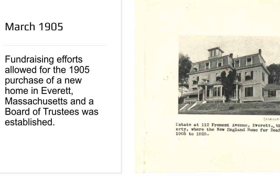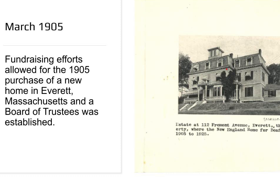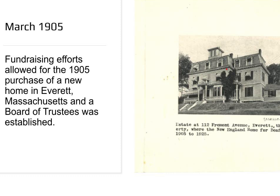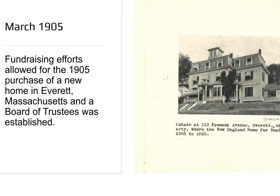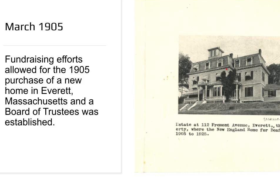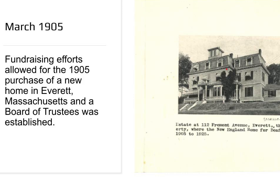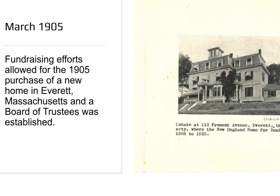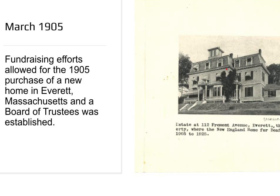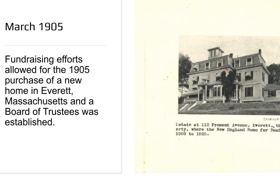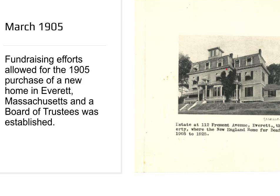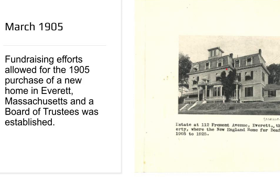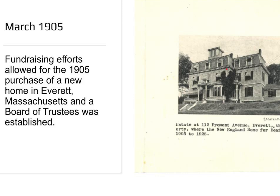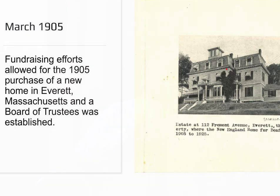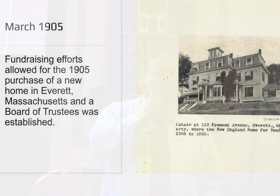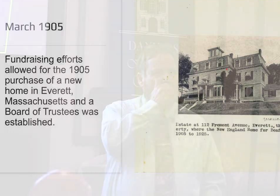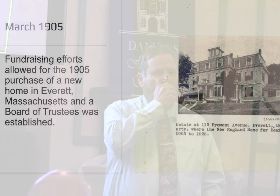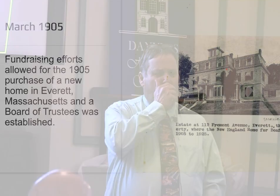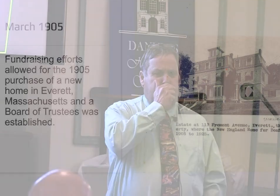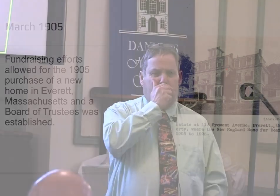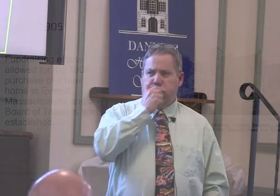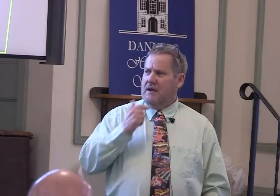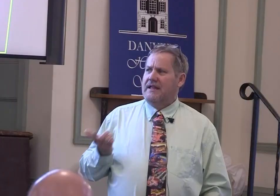But during this time,